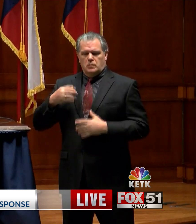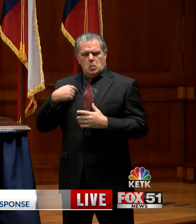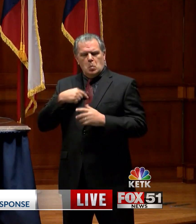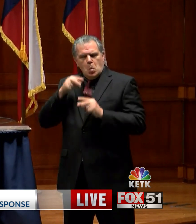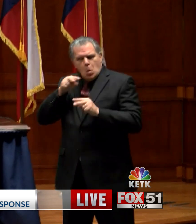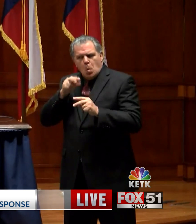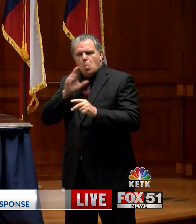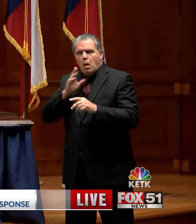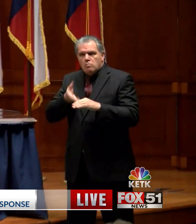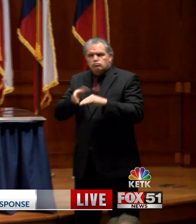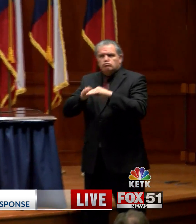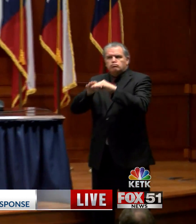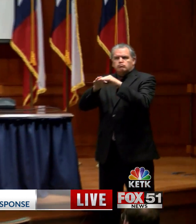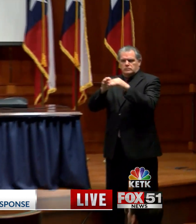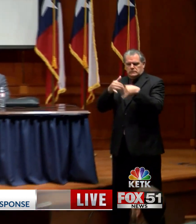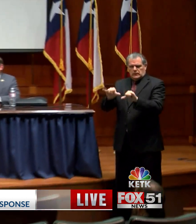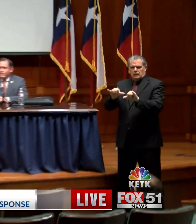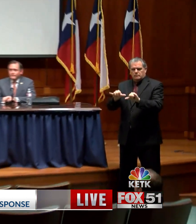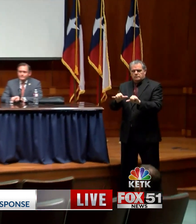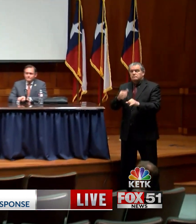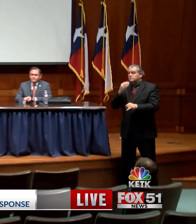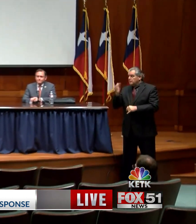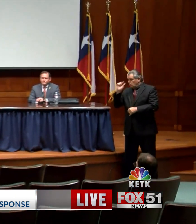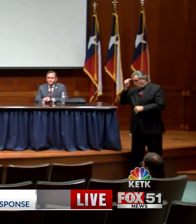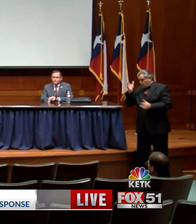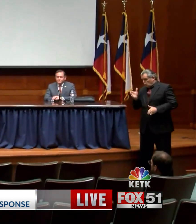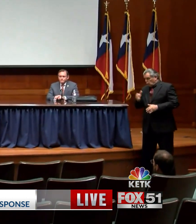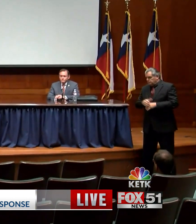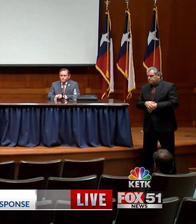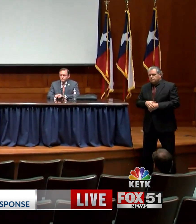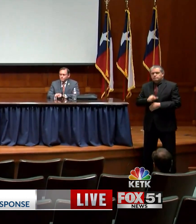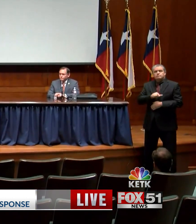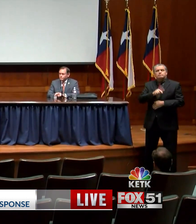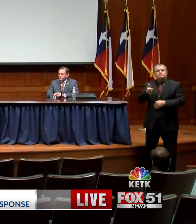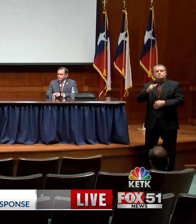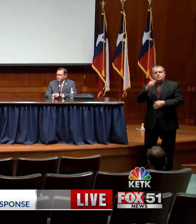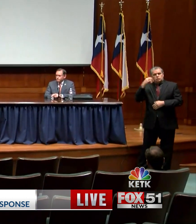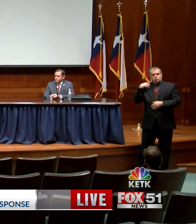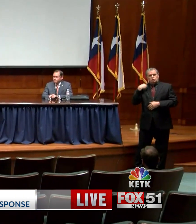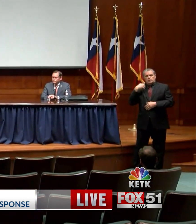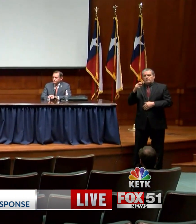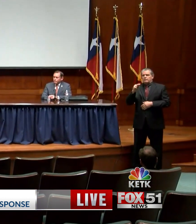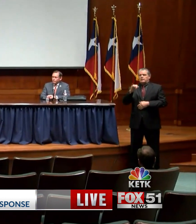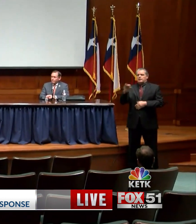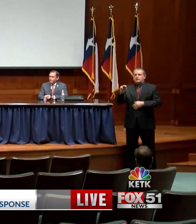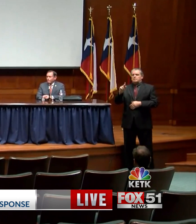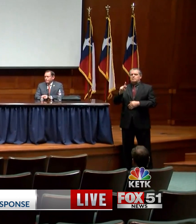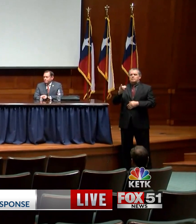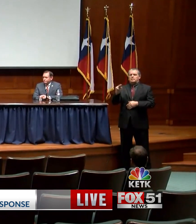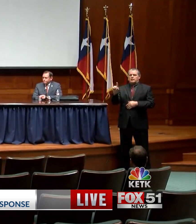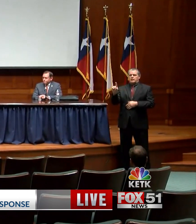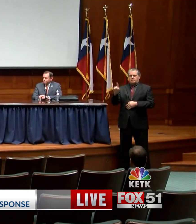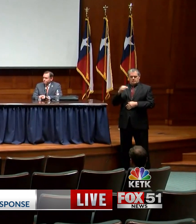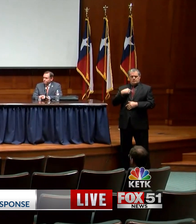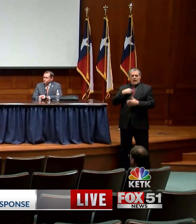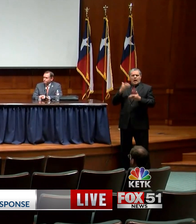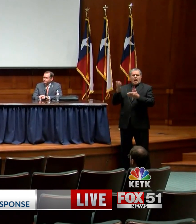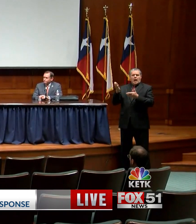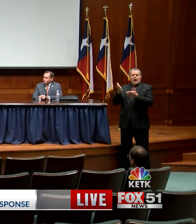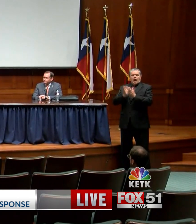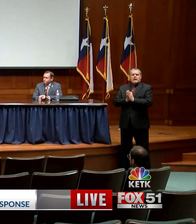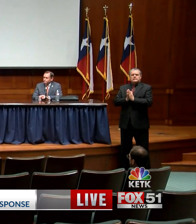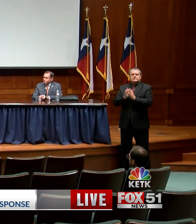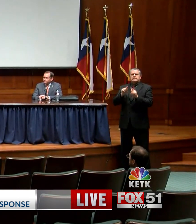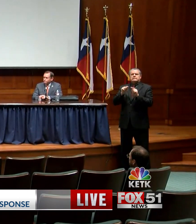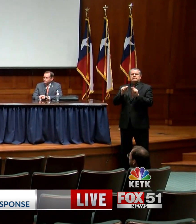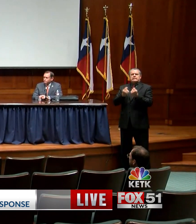up. Thank you, Governor. Thank you, Doctor. And now for Chief Nemked. Thank you, Governor. I asked our team to bring some displays that we'll allow